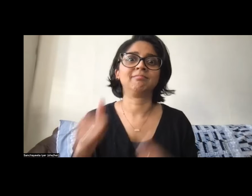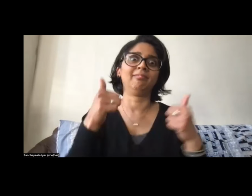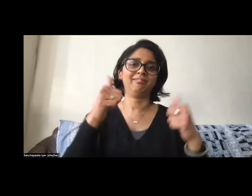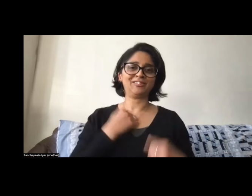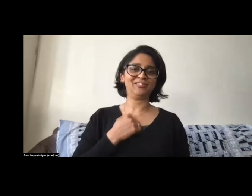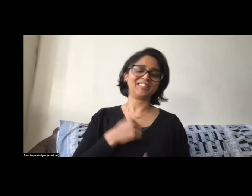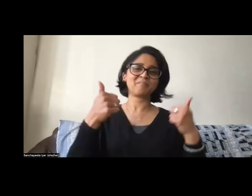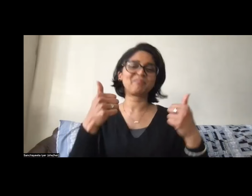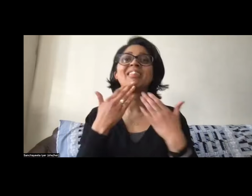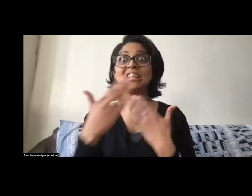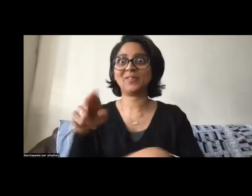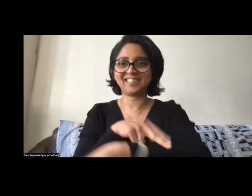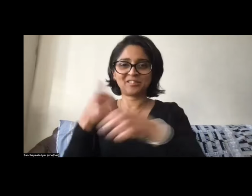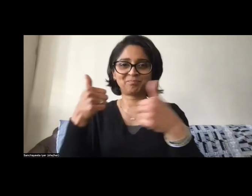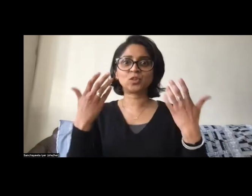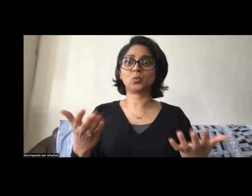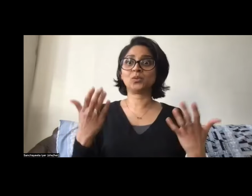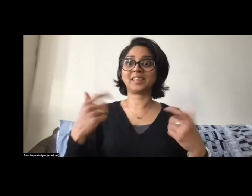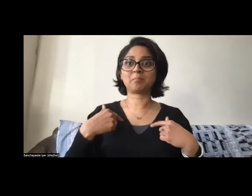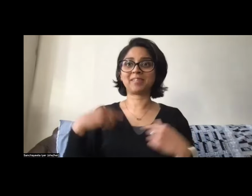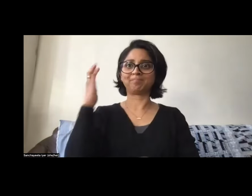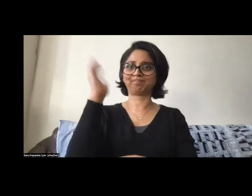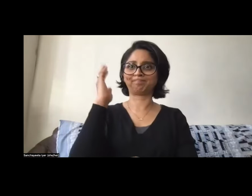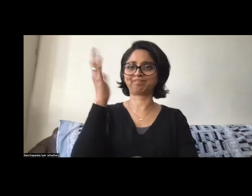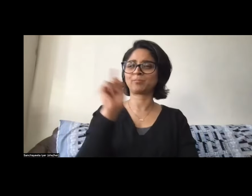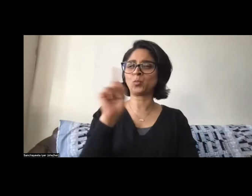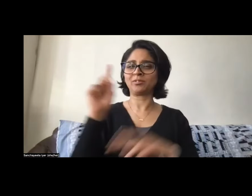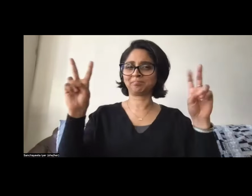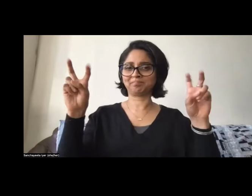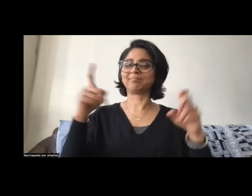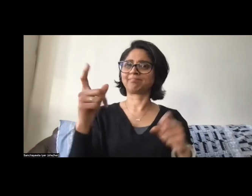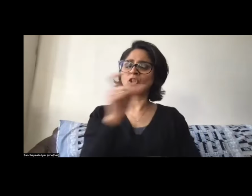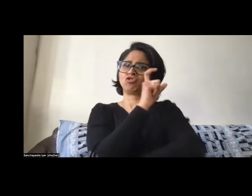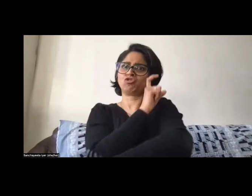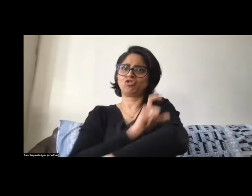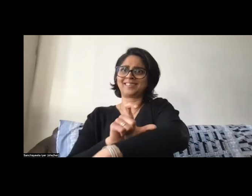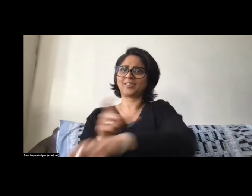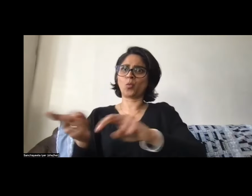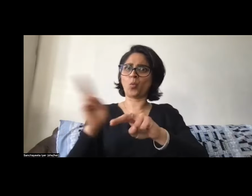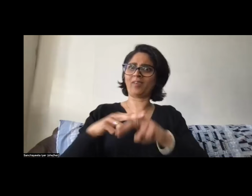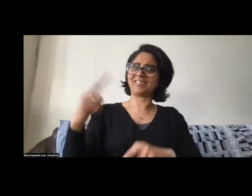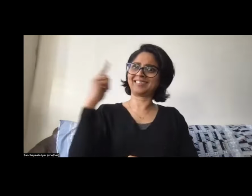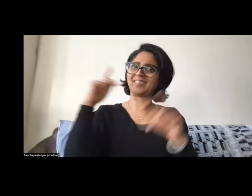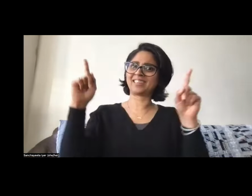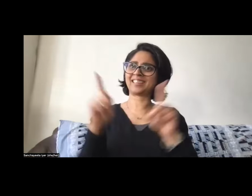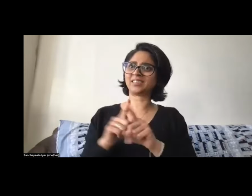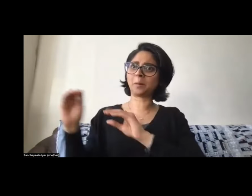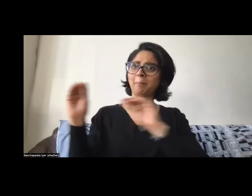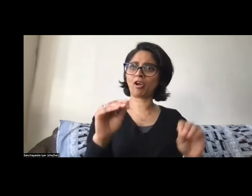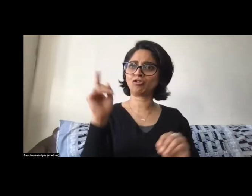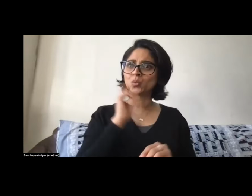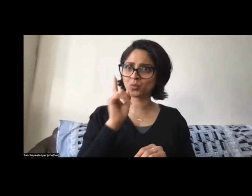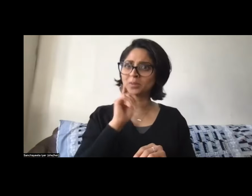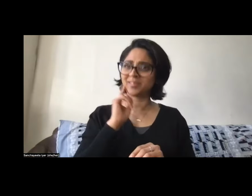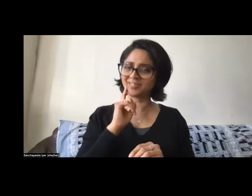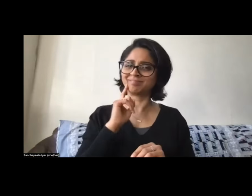Oh, sorry, there we go. Sorry about that. Thank you, Annalise. So today I'm going to talk about, as it says on the screen, the